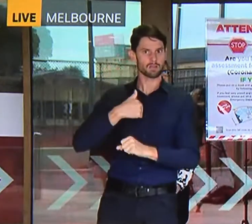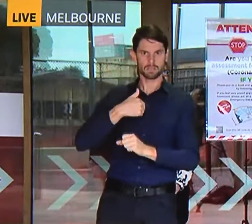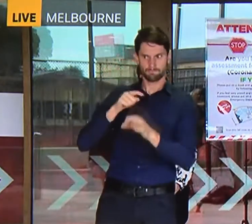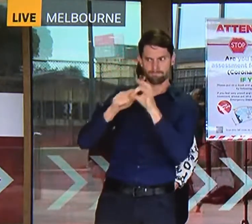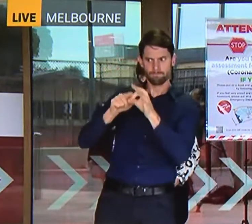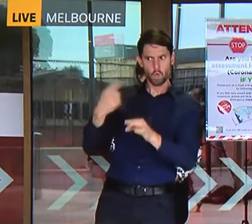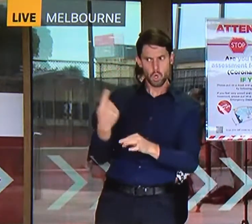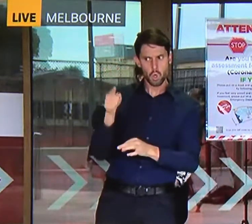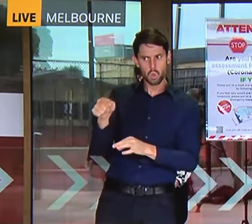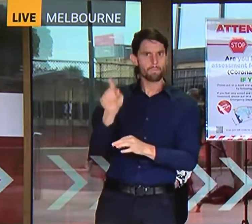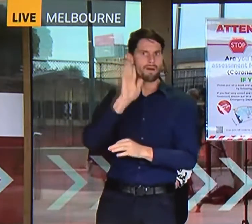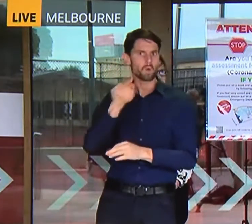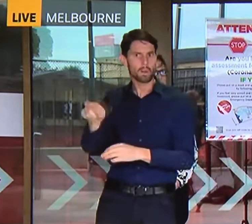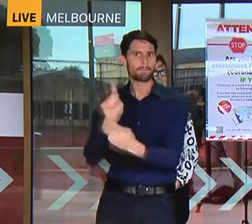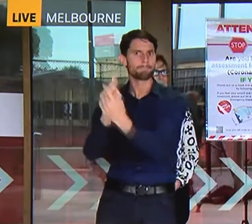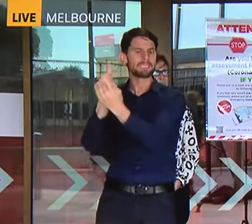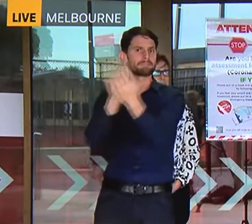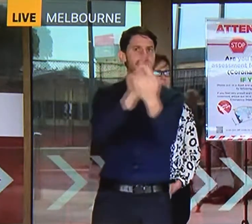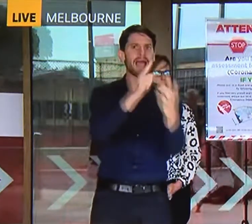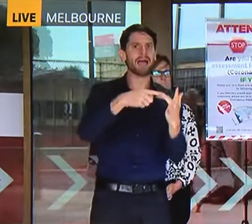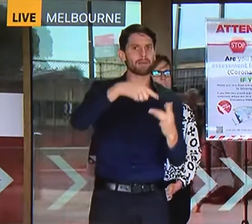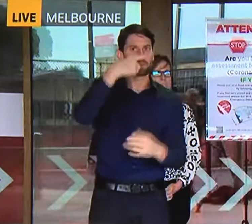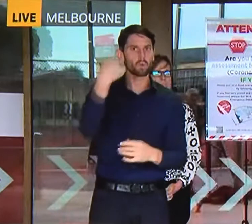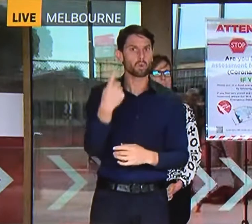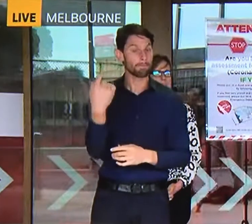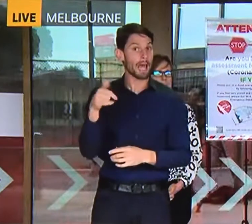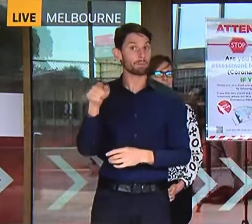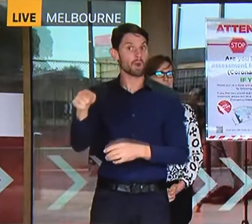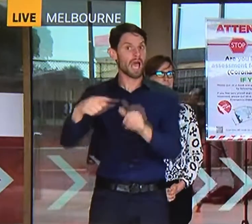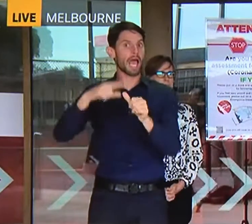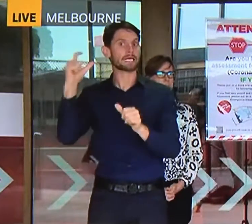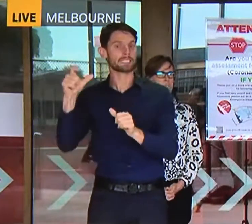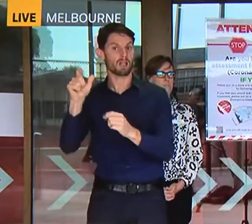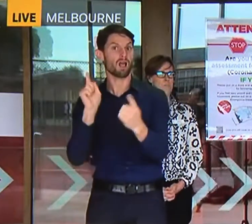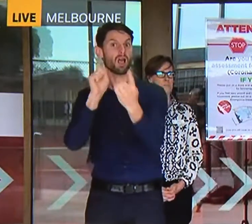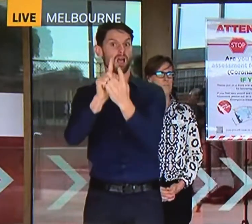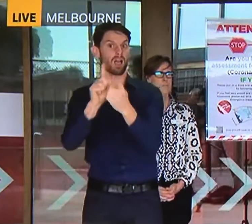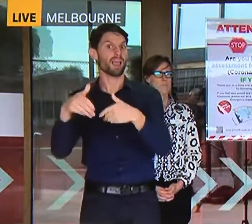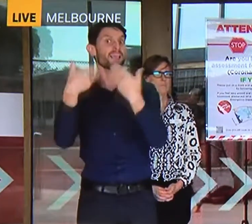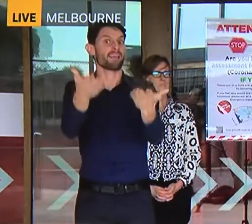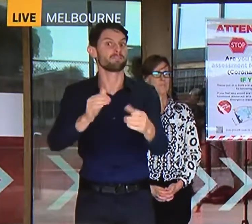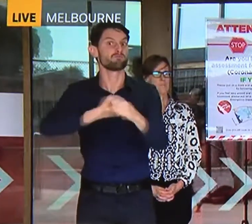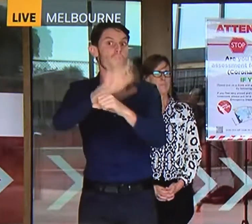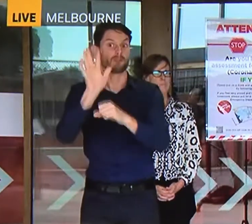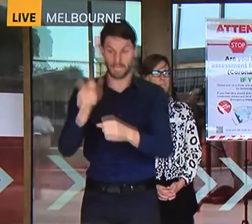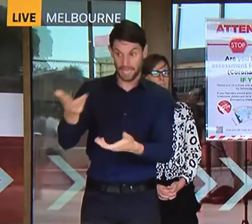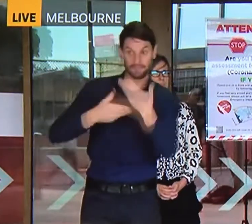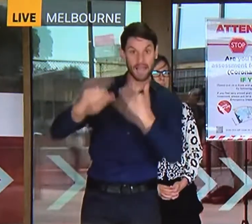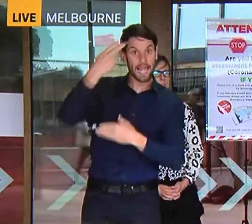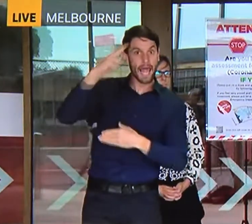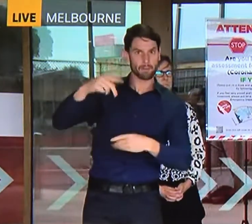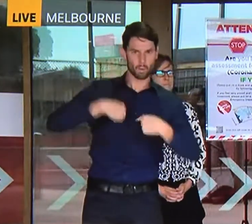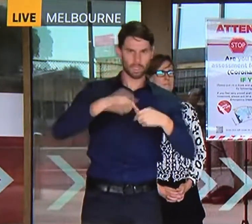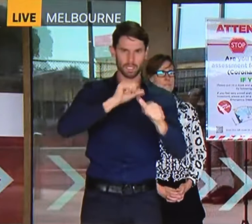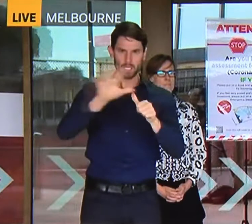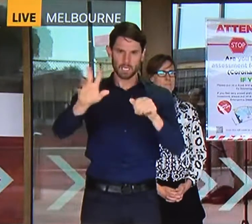been at risk from exposure to a person who has the virus. This is what's allowed us to keep our loss of